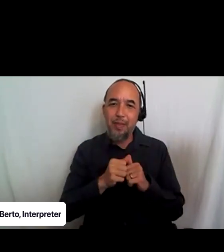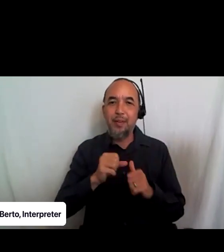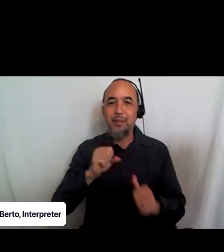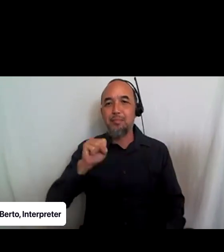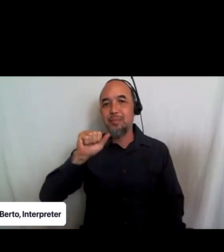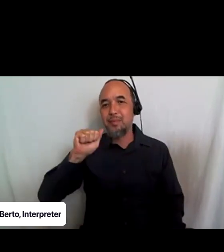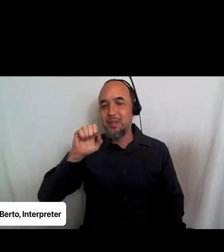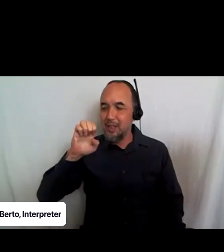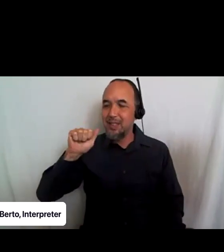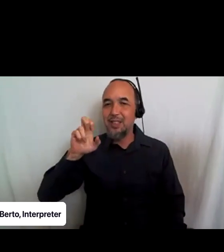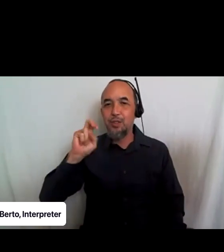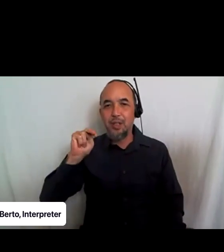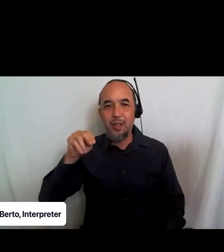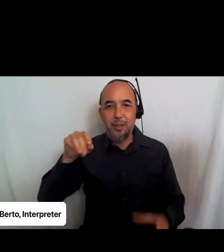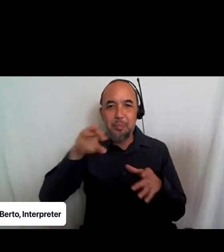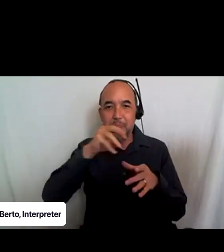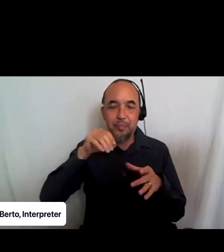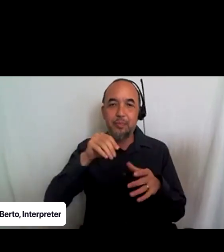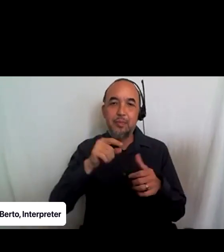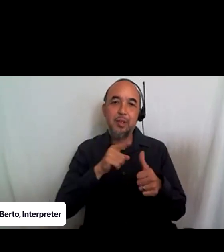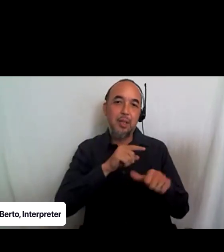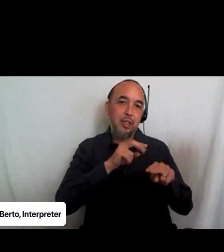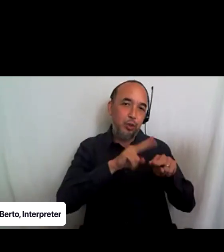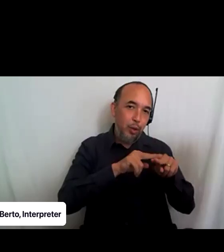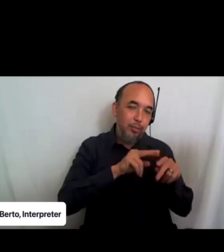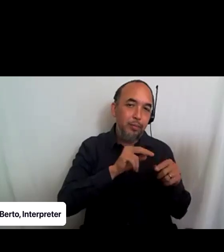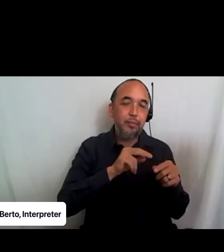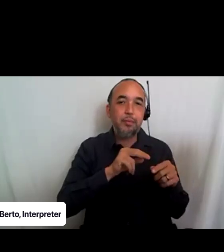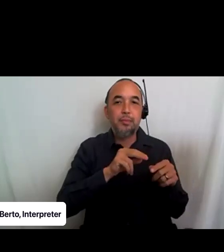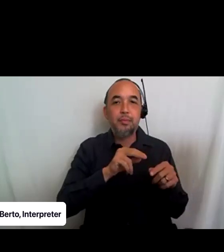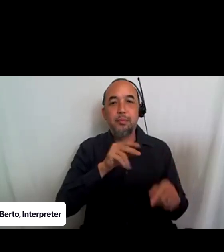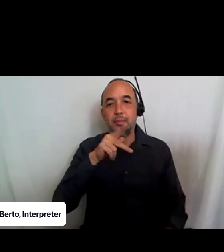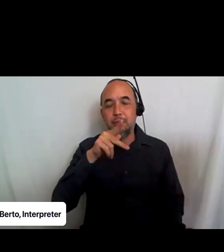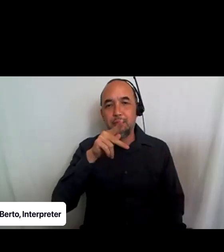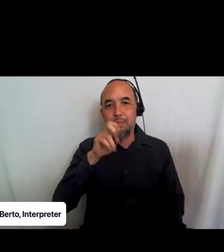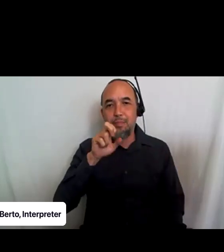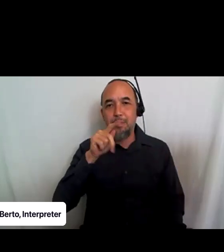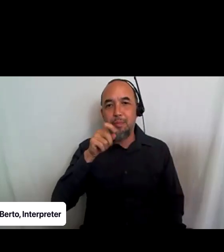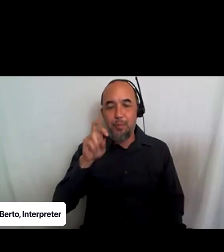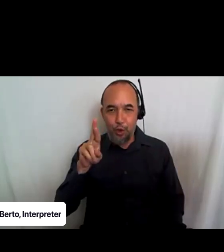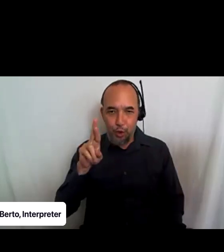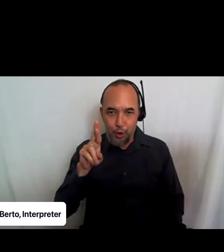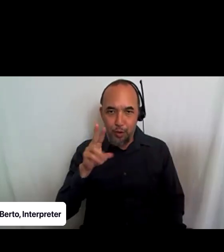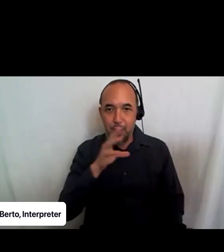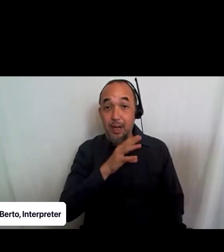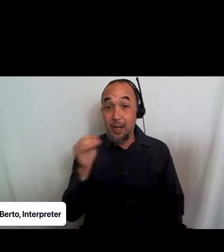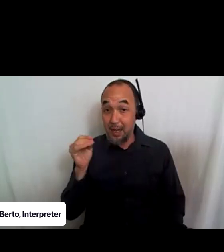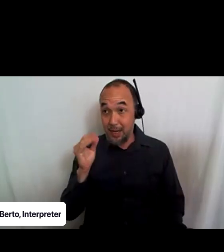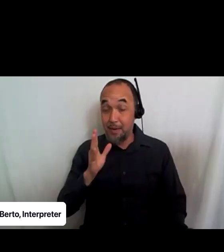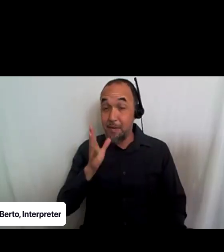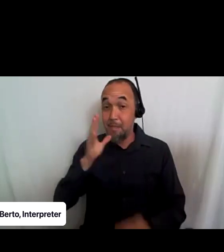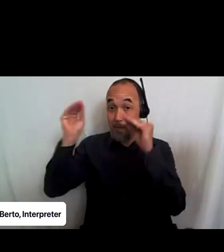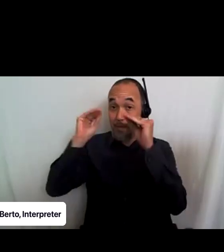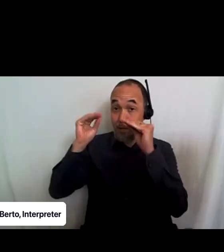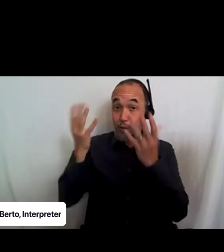salt, pepper, and here's a secret my mom taught me, nutmeg. Why